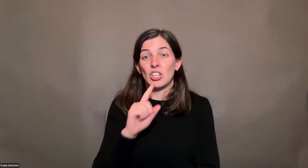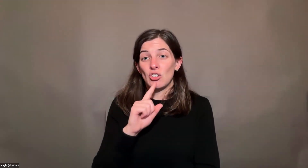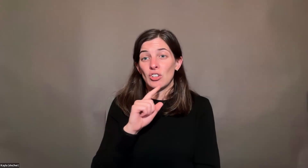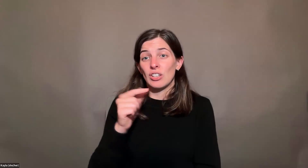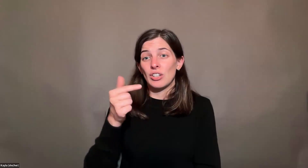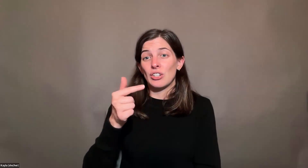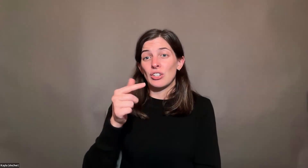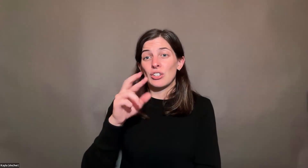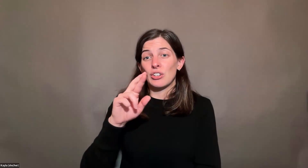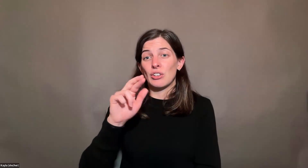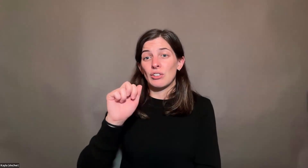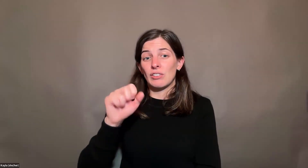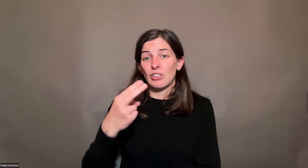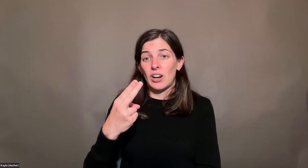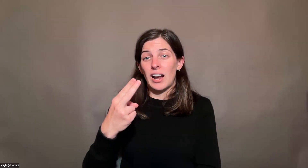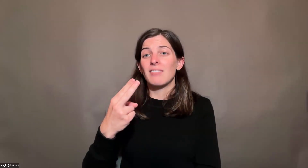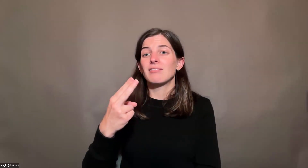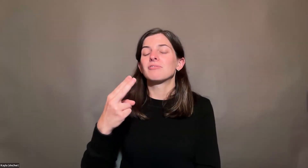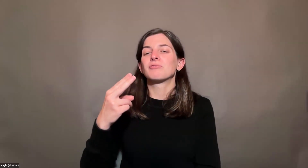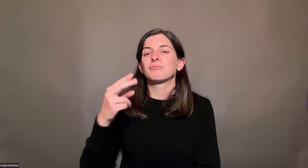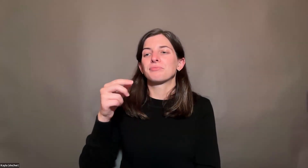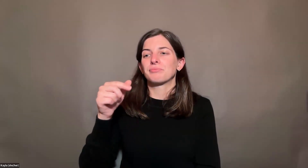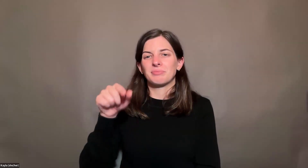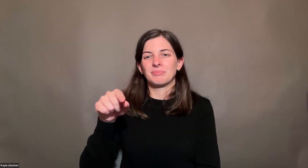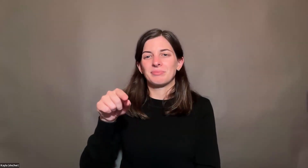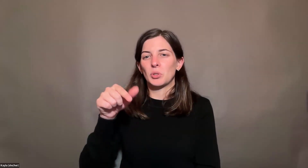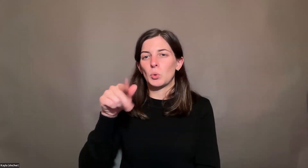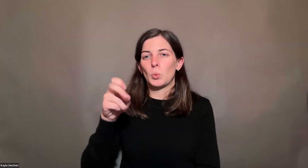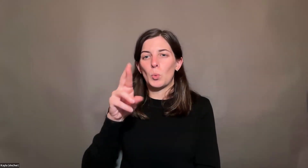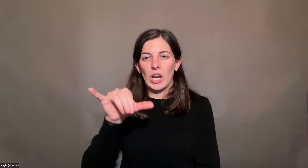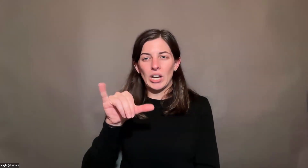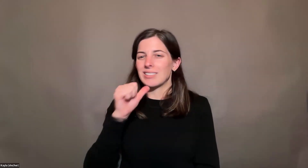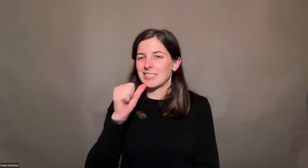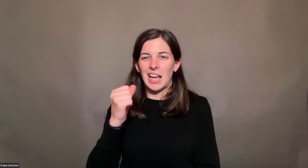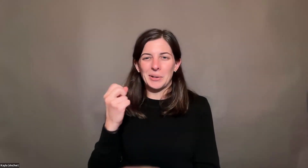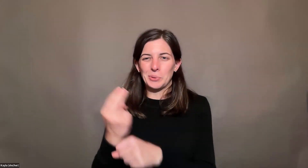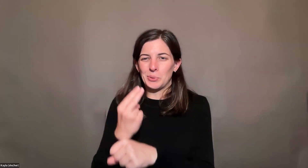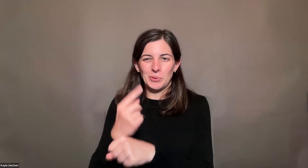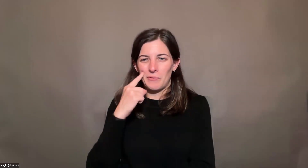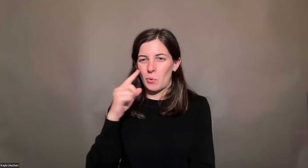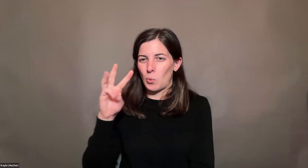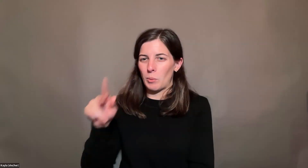the accessibility, but you can use it for creating your post. It will open some,